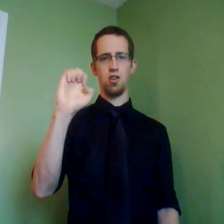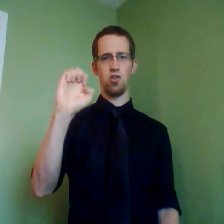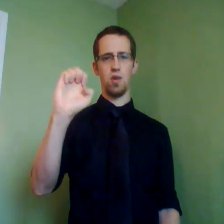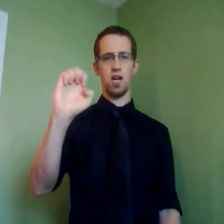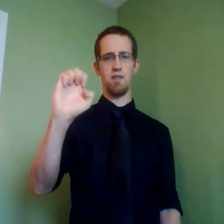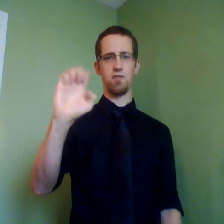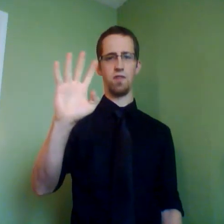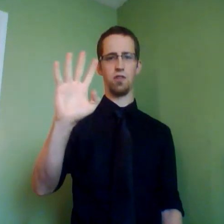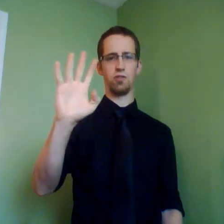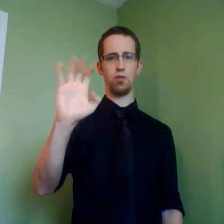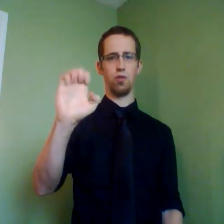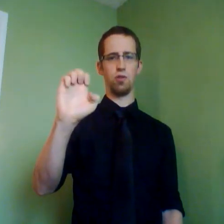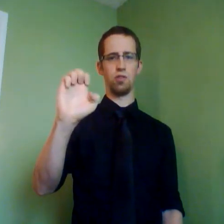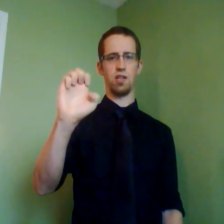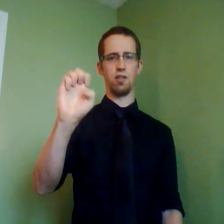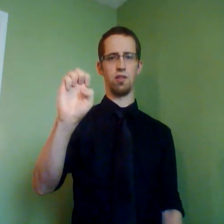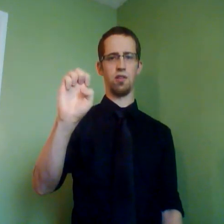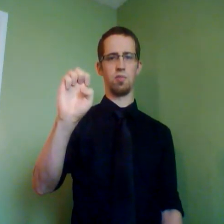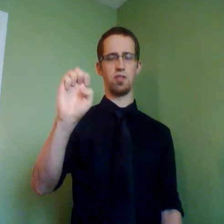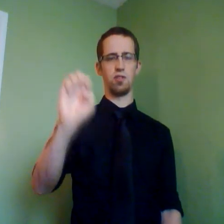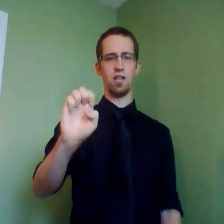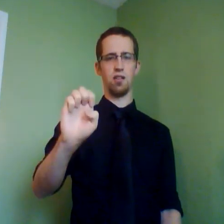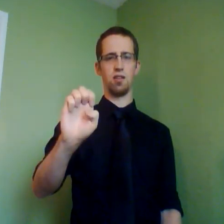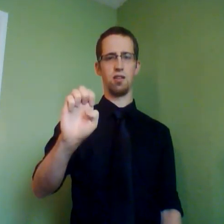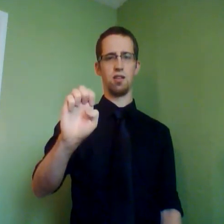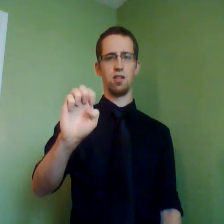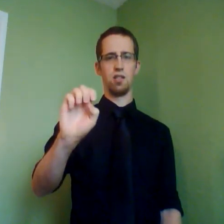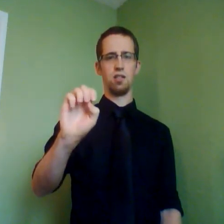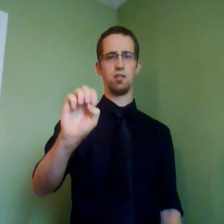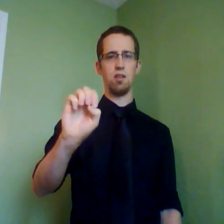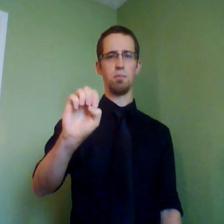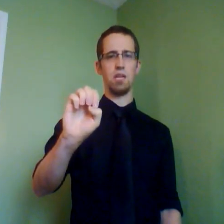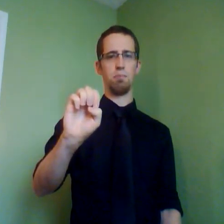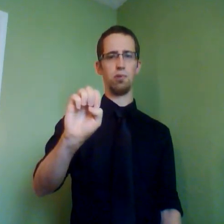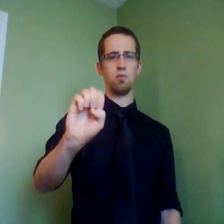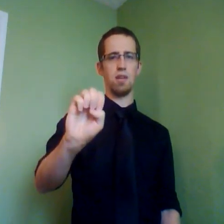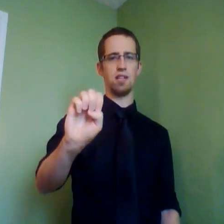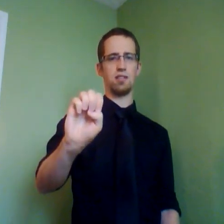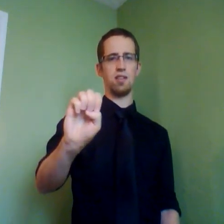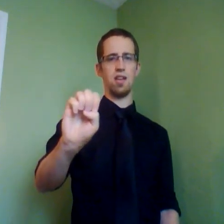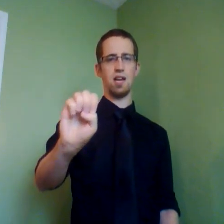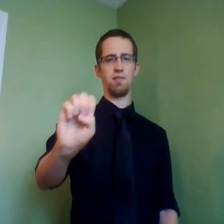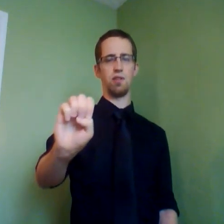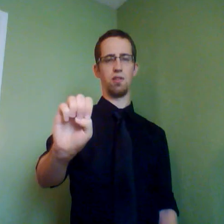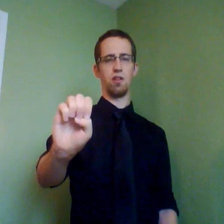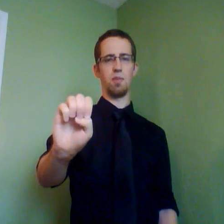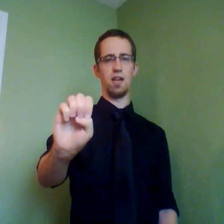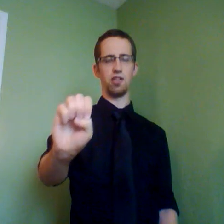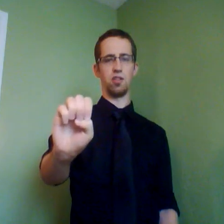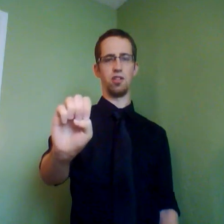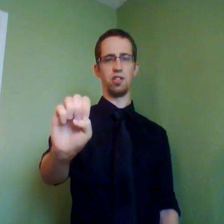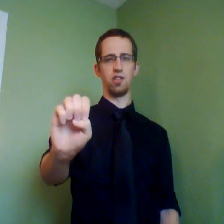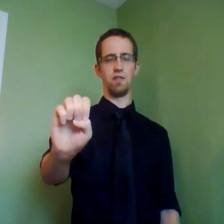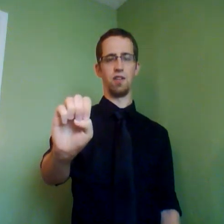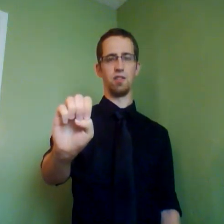you have your fingers curled and your thumb is underneath. Some people you might see have their thumb actually touching their